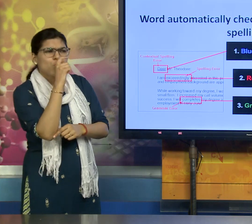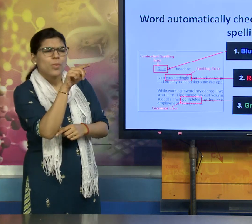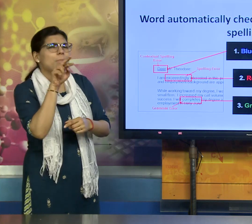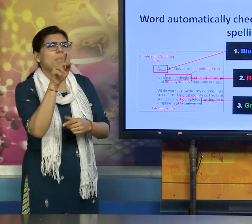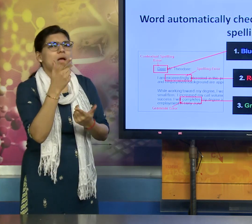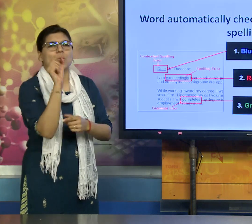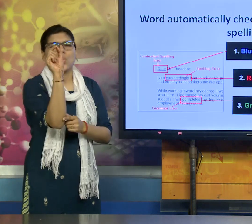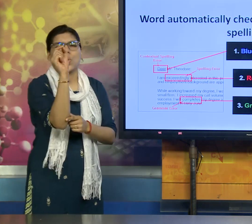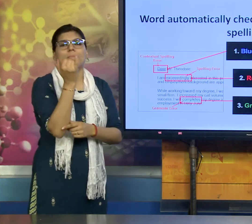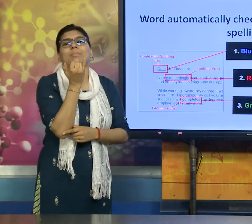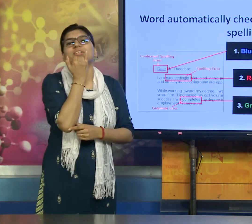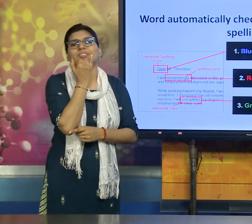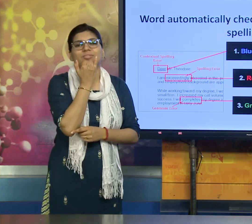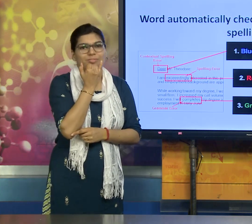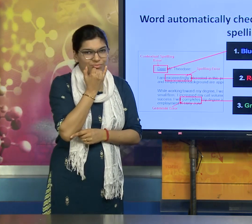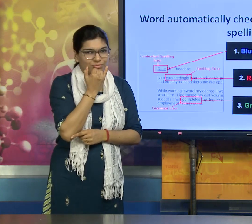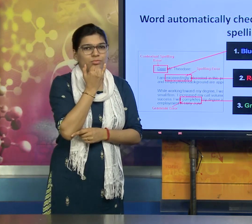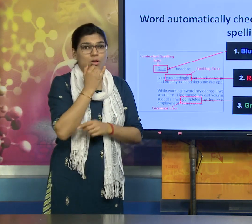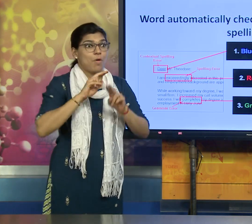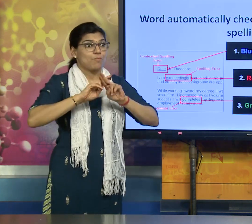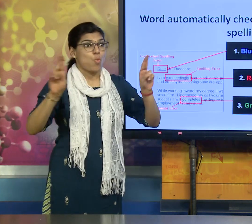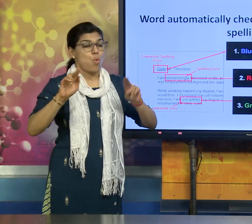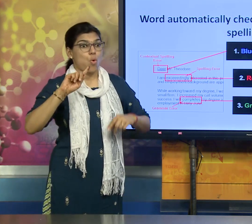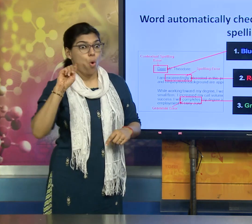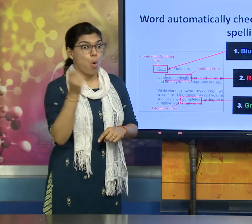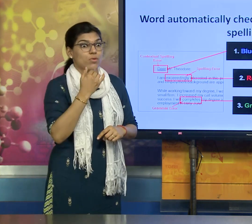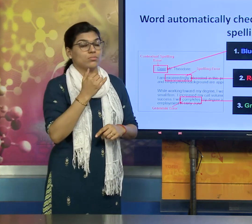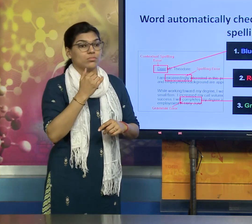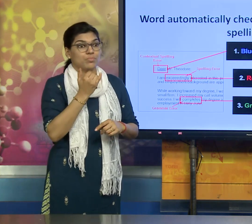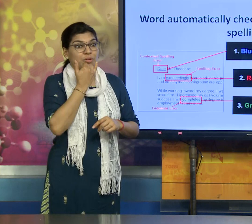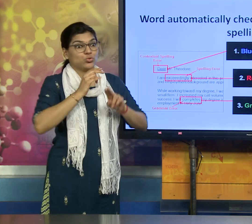You have seen a blue line comes under your text